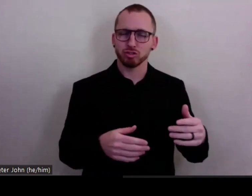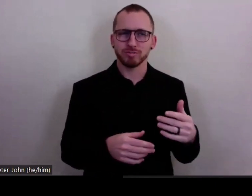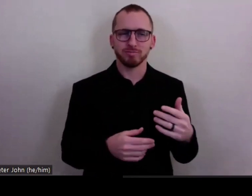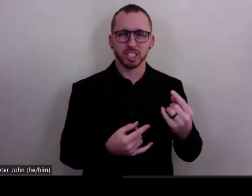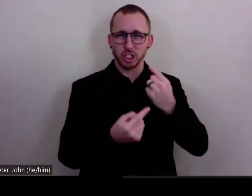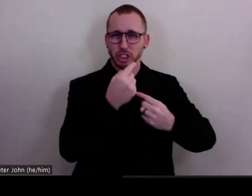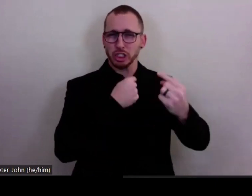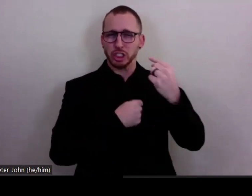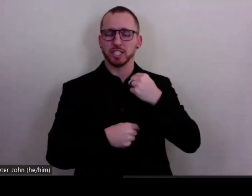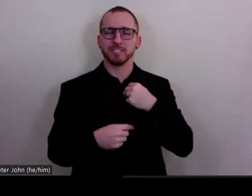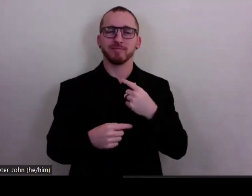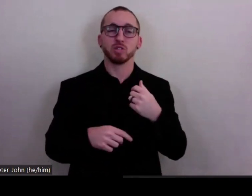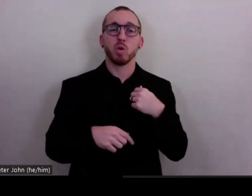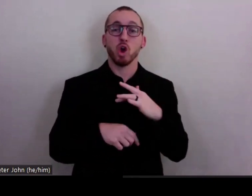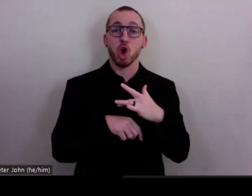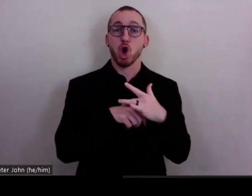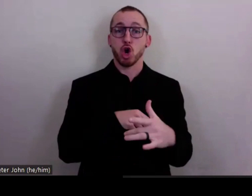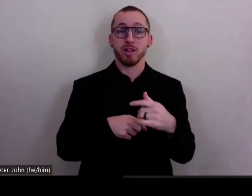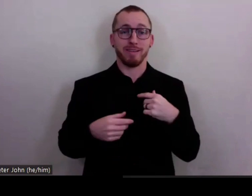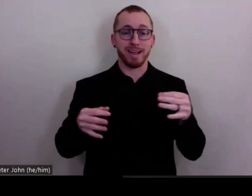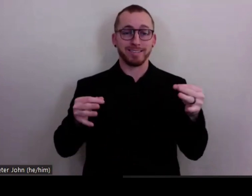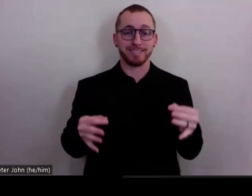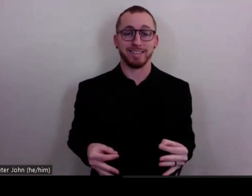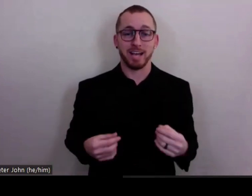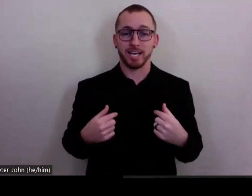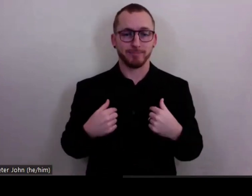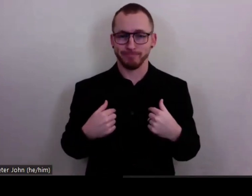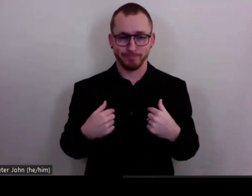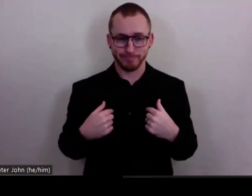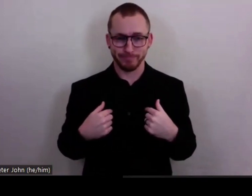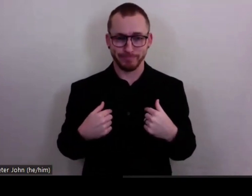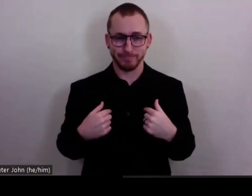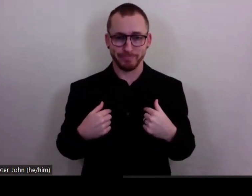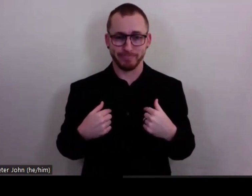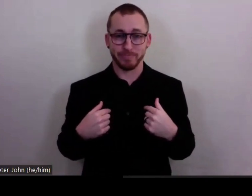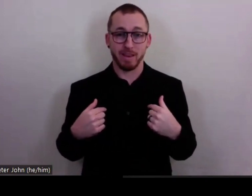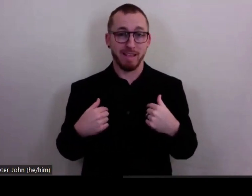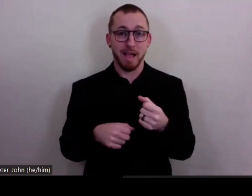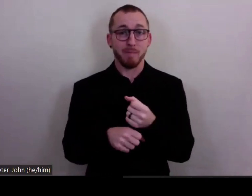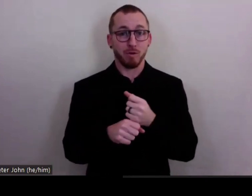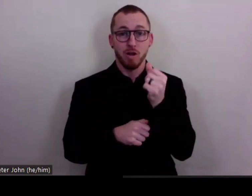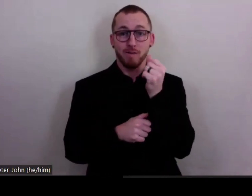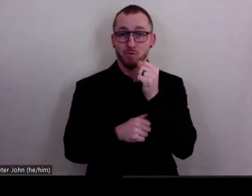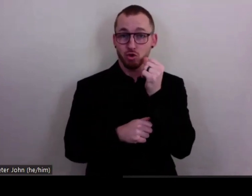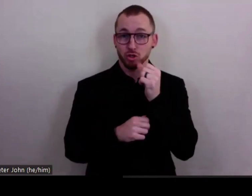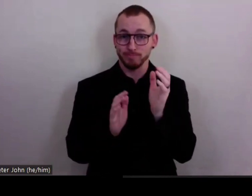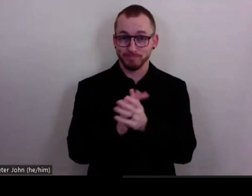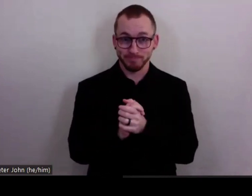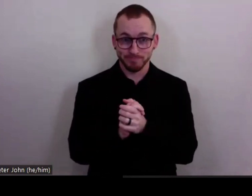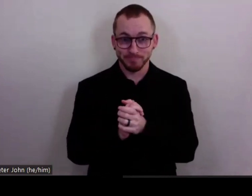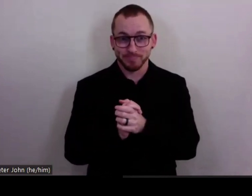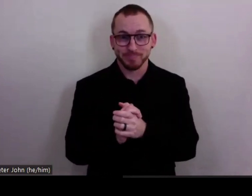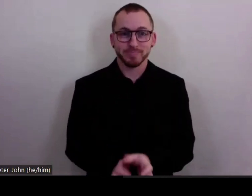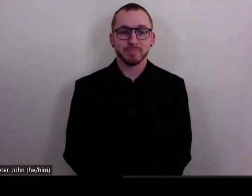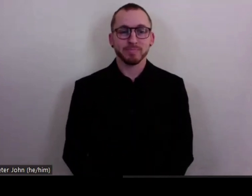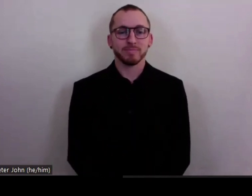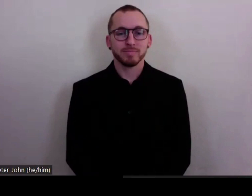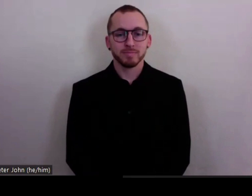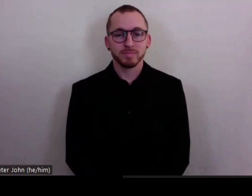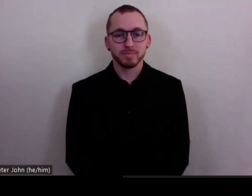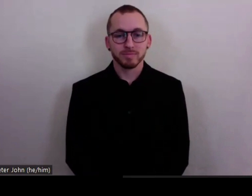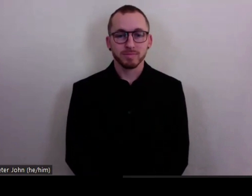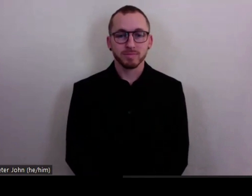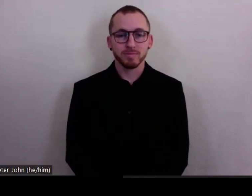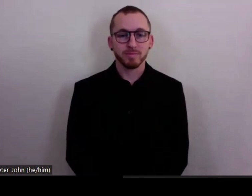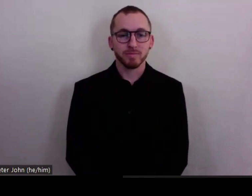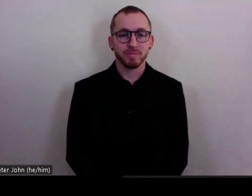going to either be a coffee girl, because who doesn't like people serving coffee? Everyone wants coffee. Or I'm going